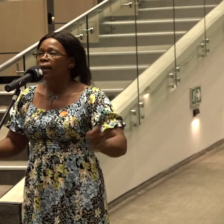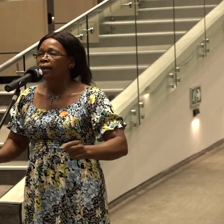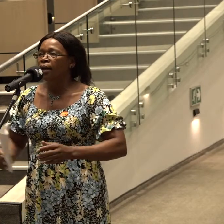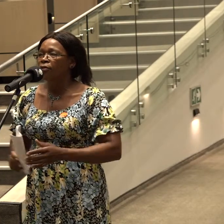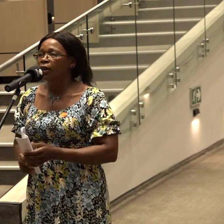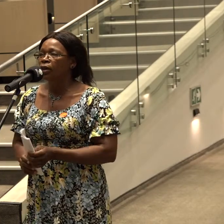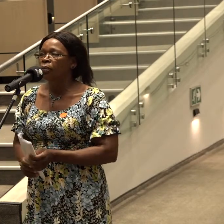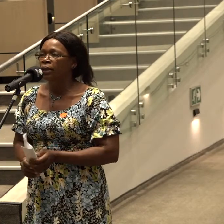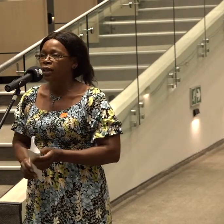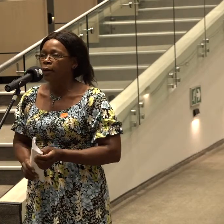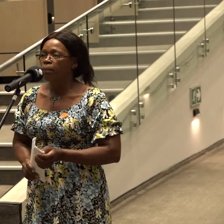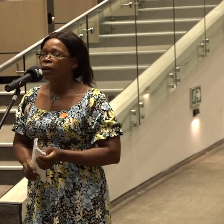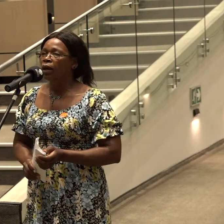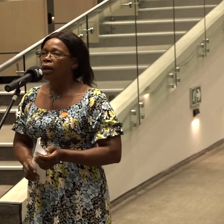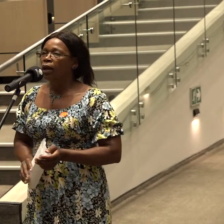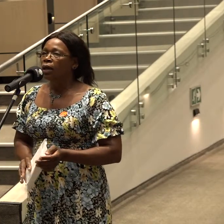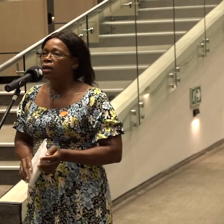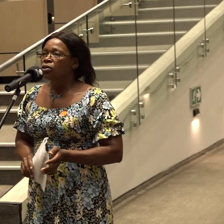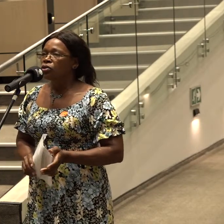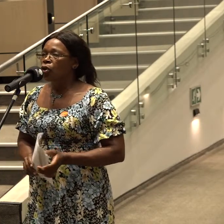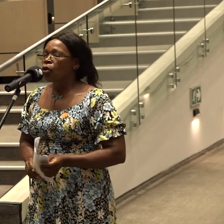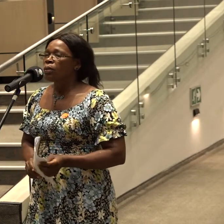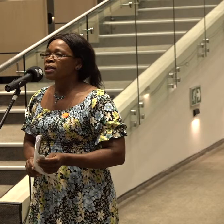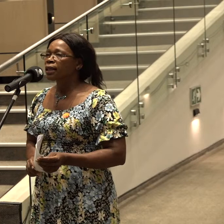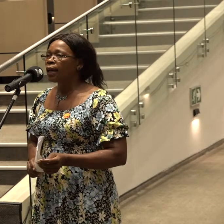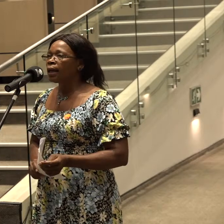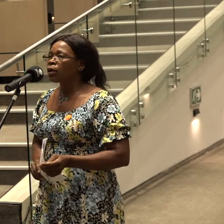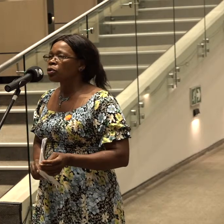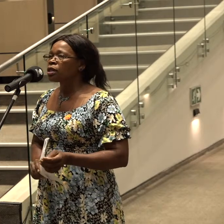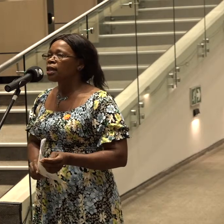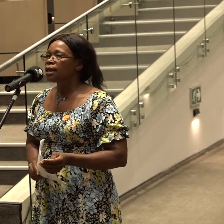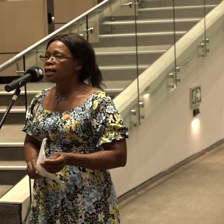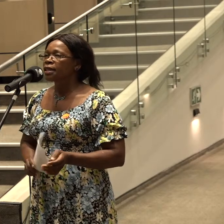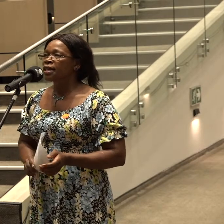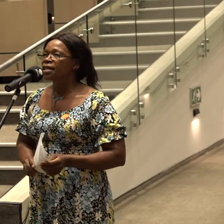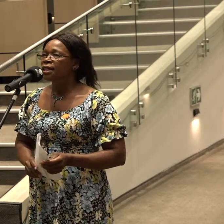we have a kilometer foreign